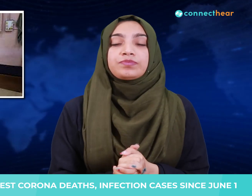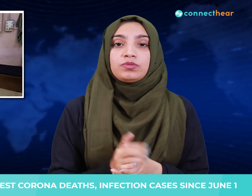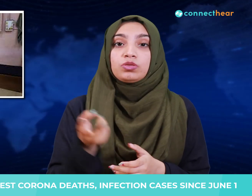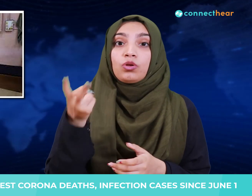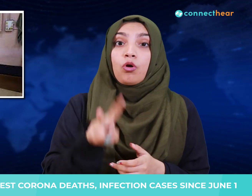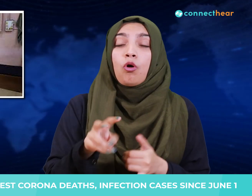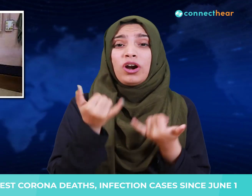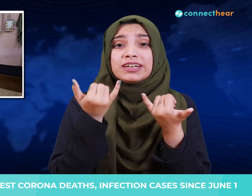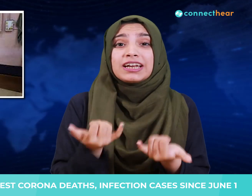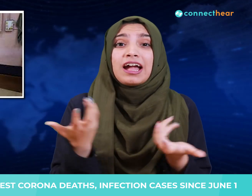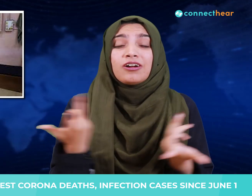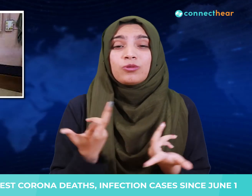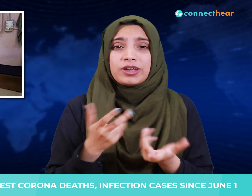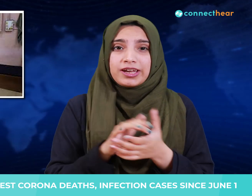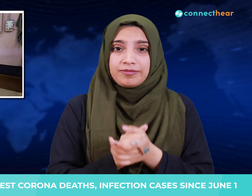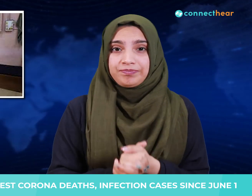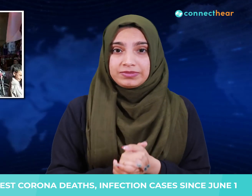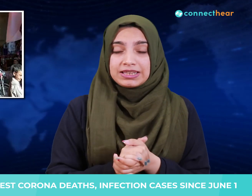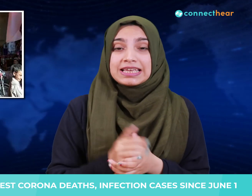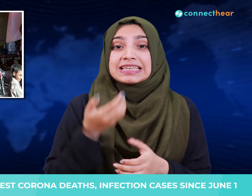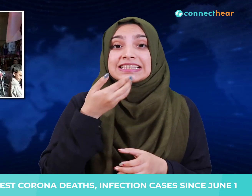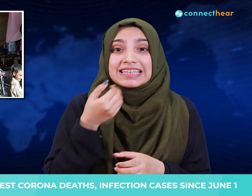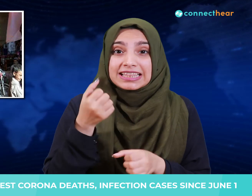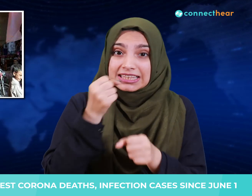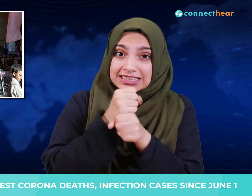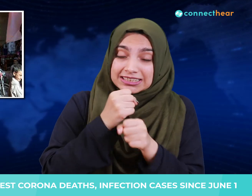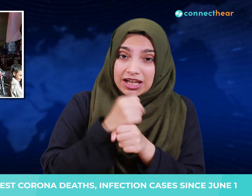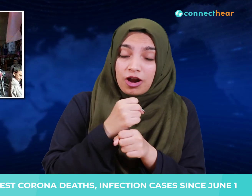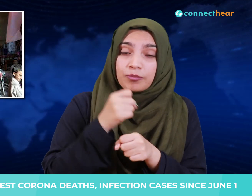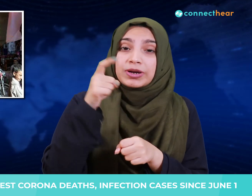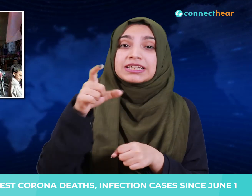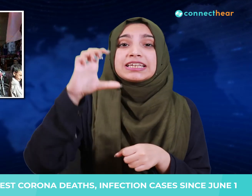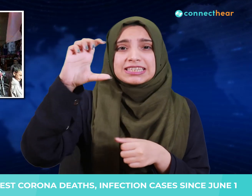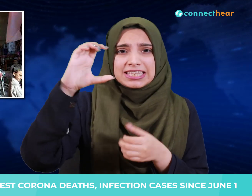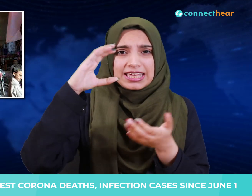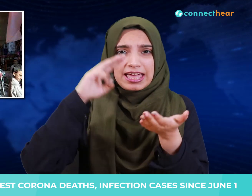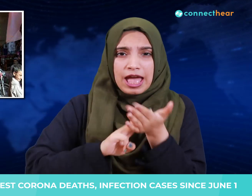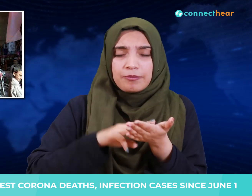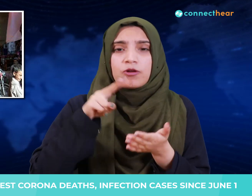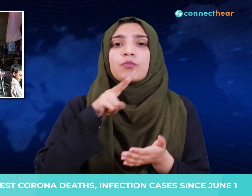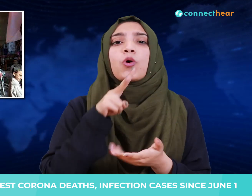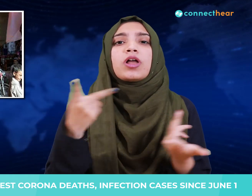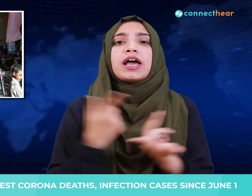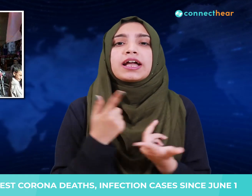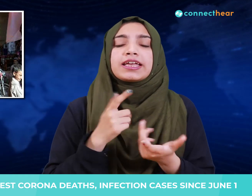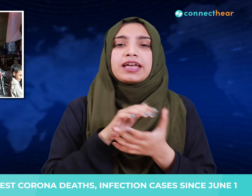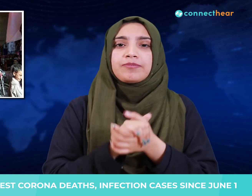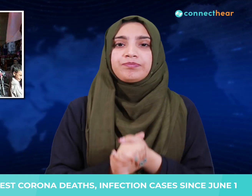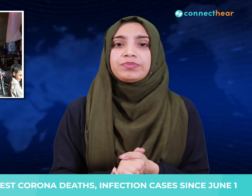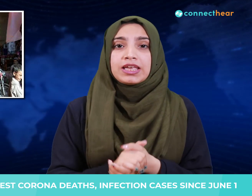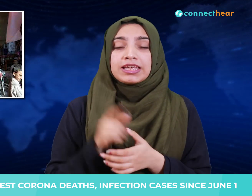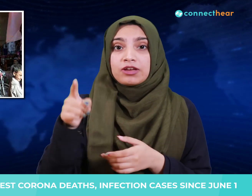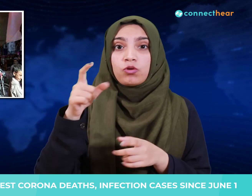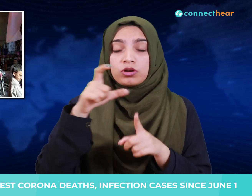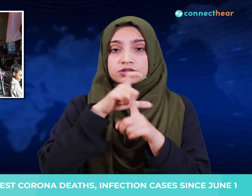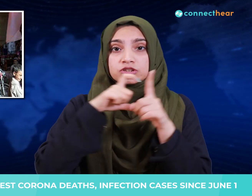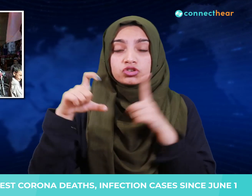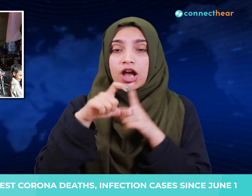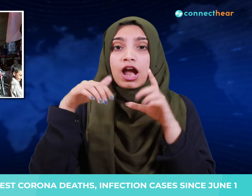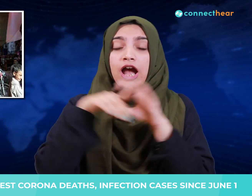Meanwhile, Sindh Chief Minister Murad Ali Shah chaired a meeting of the Provincial Task